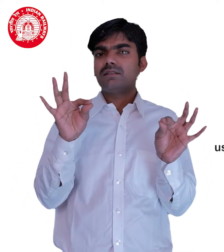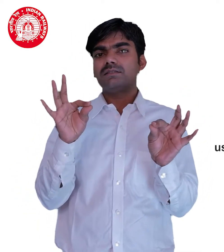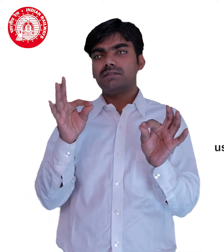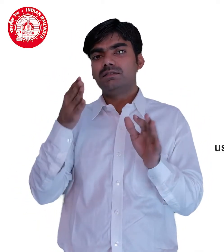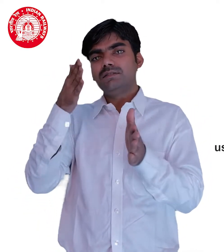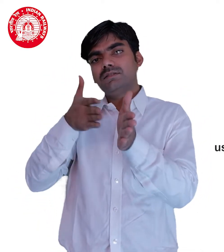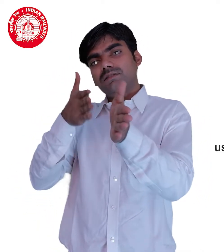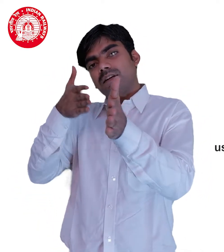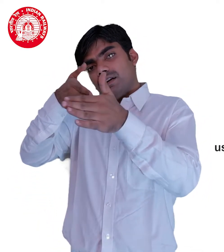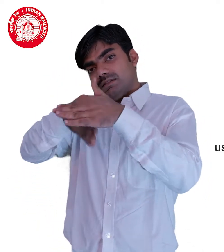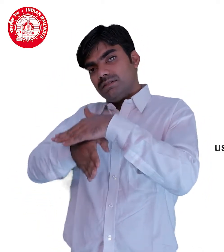the train.